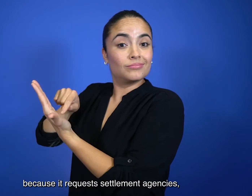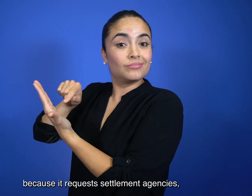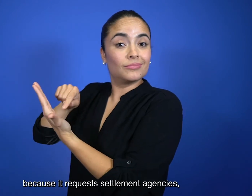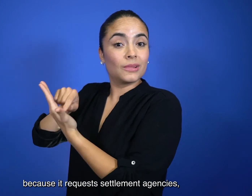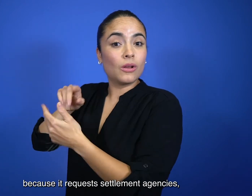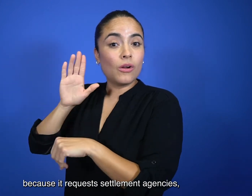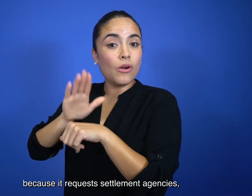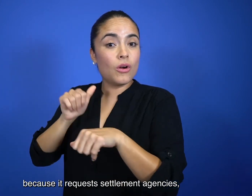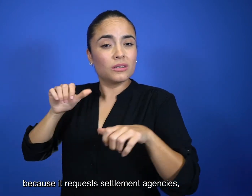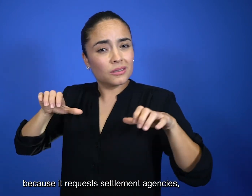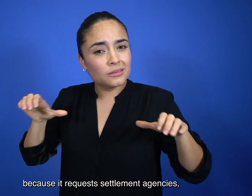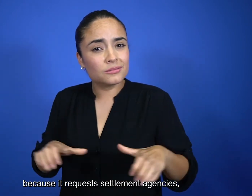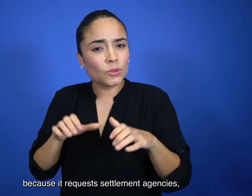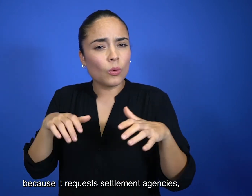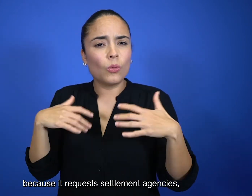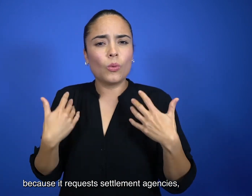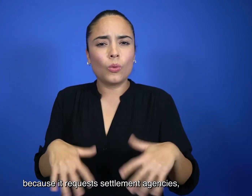because it requests